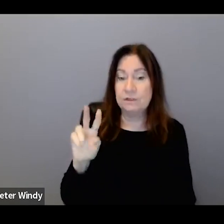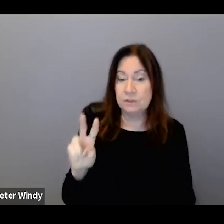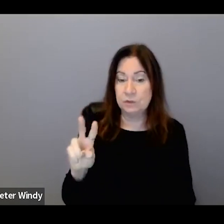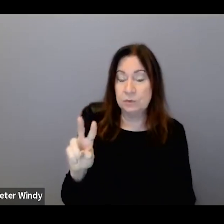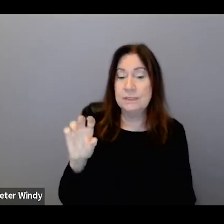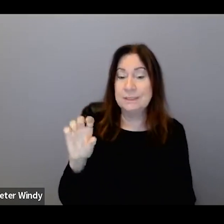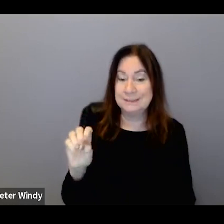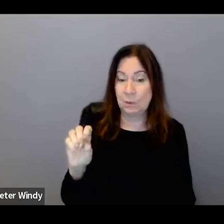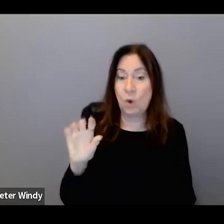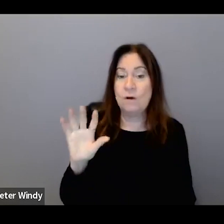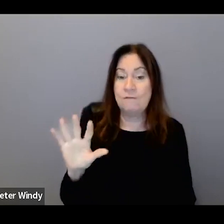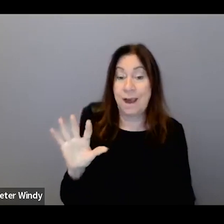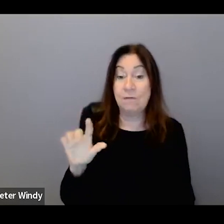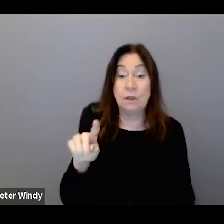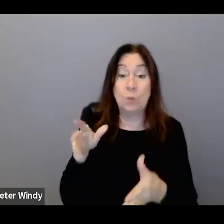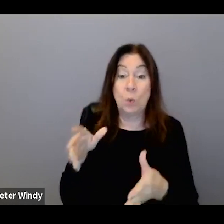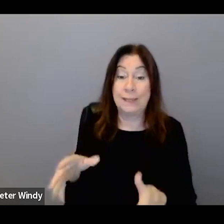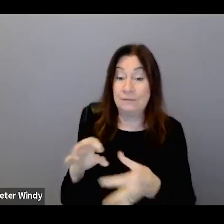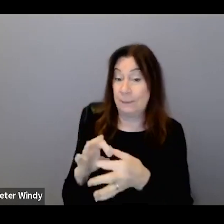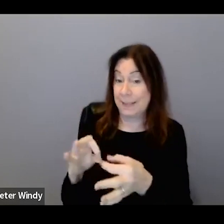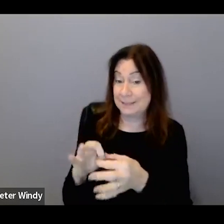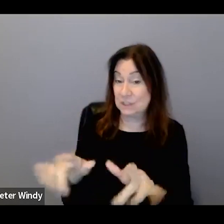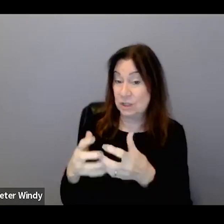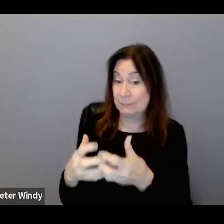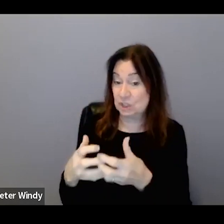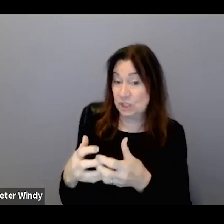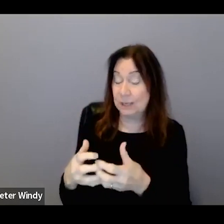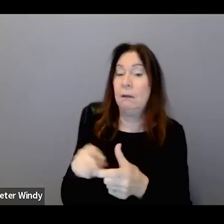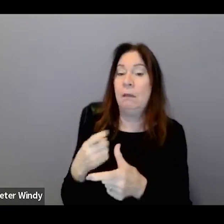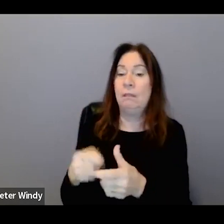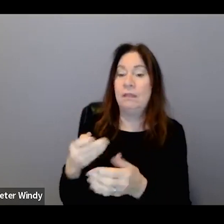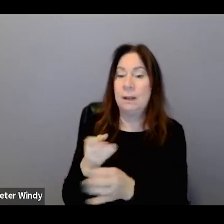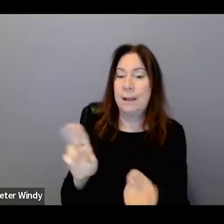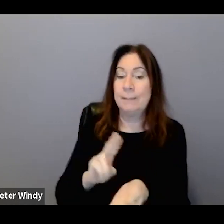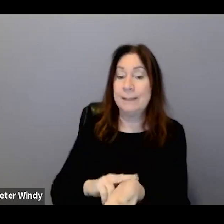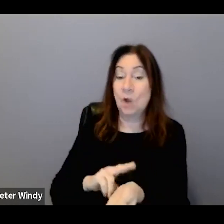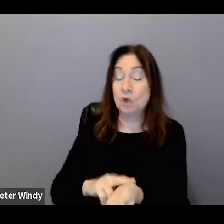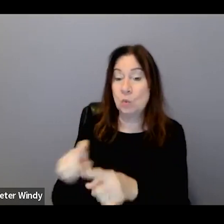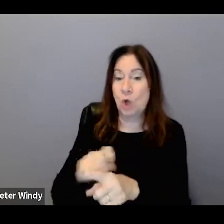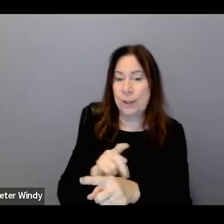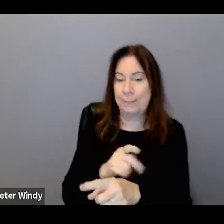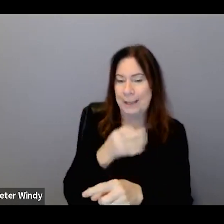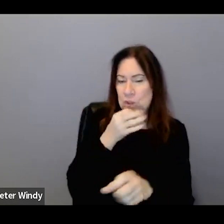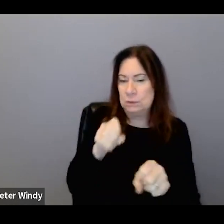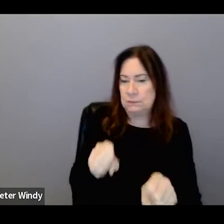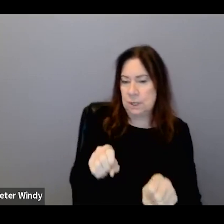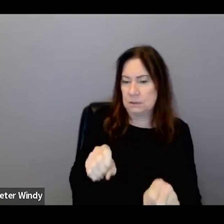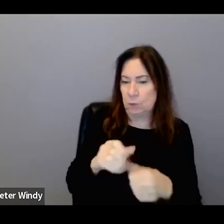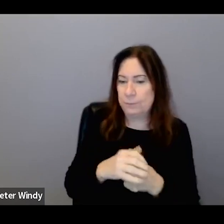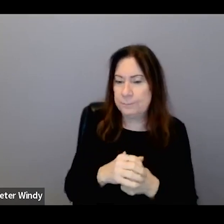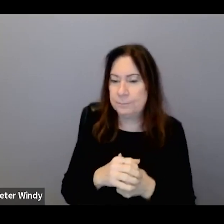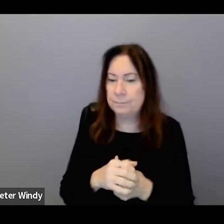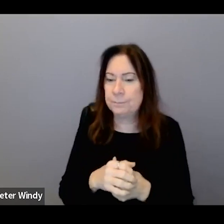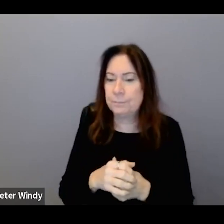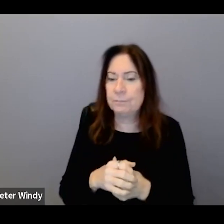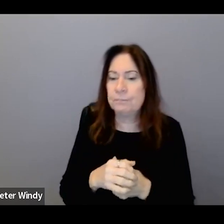828-250-5205. You will leave a message and a public health nurse will call you back as soon as possible.